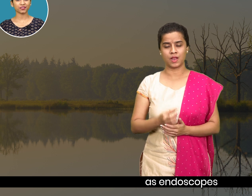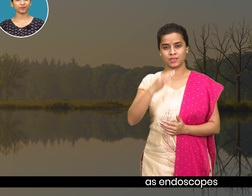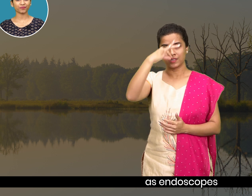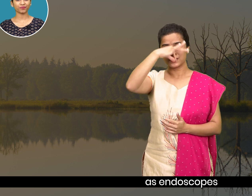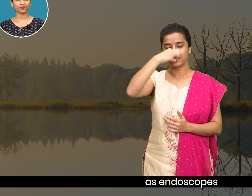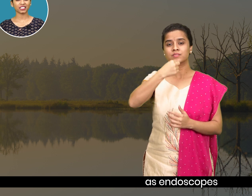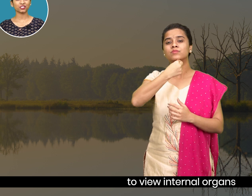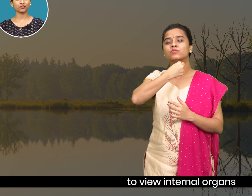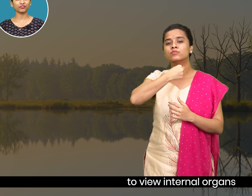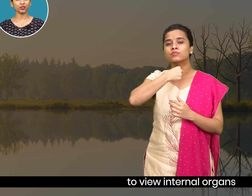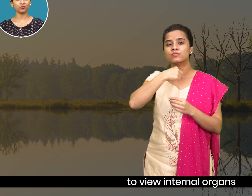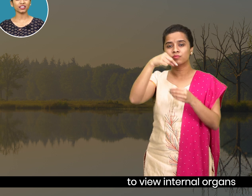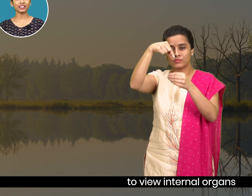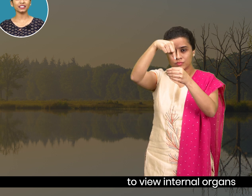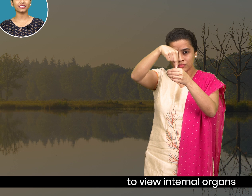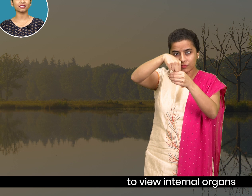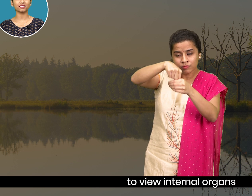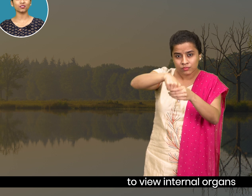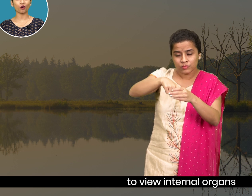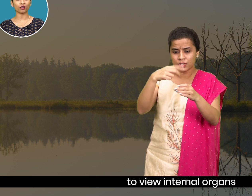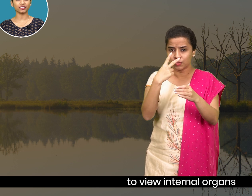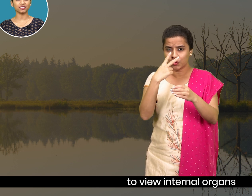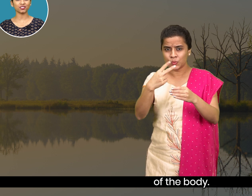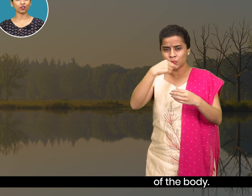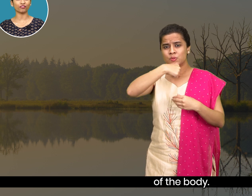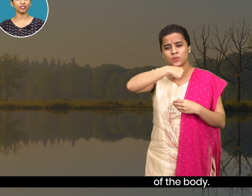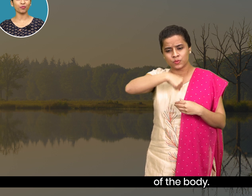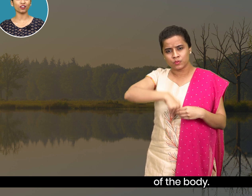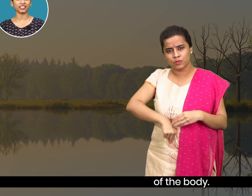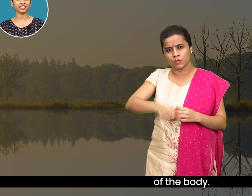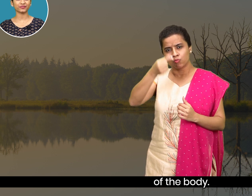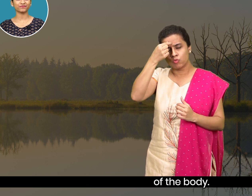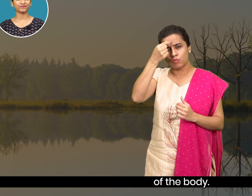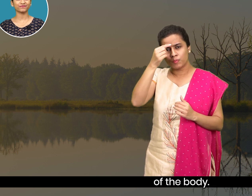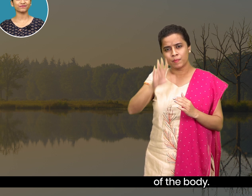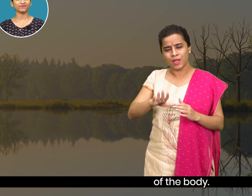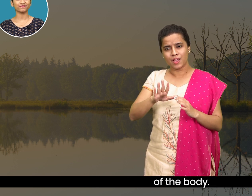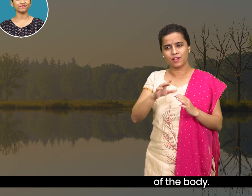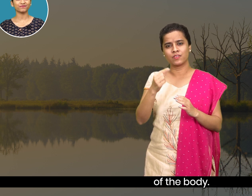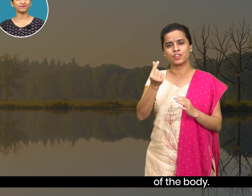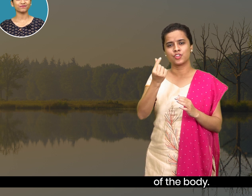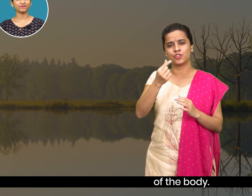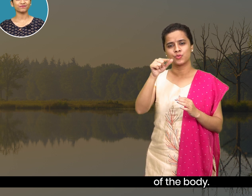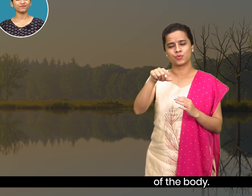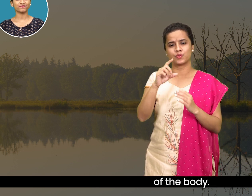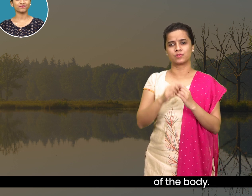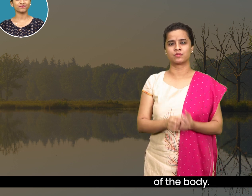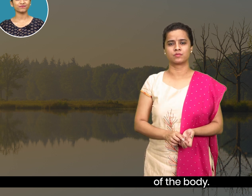endoscopes to view internal organs of the body.